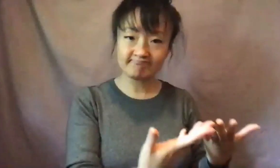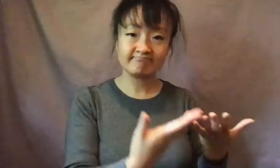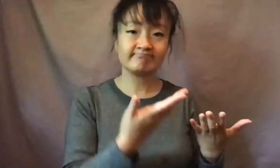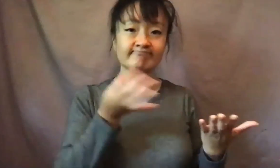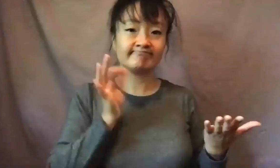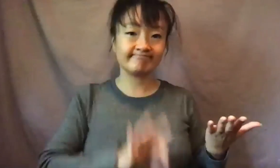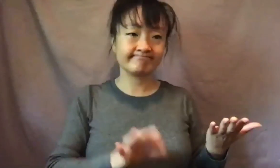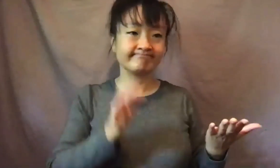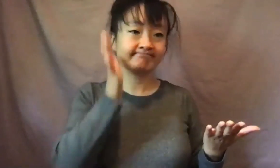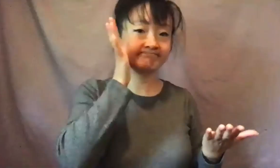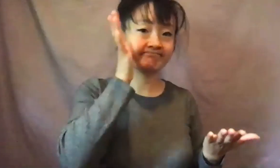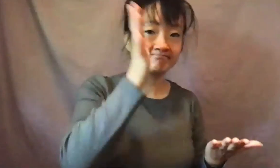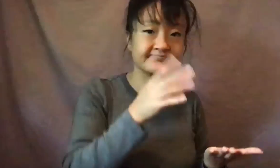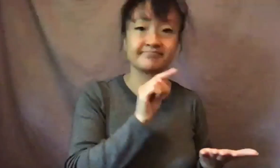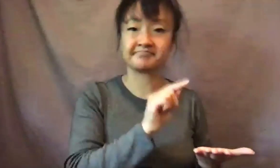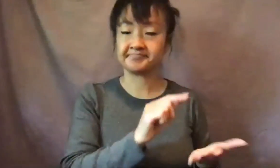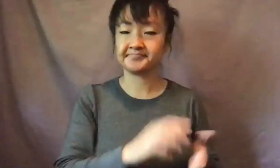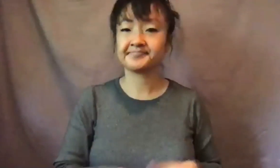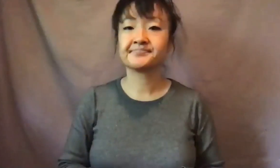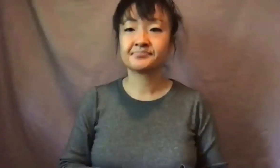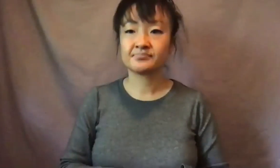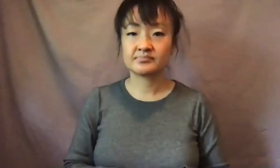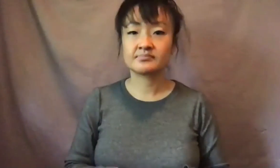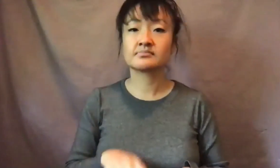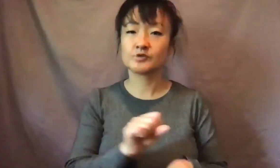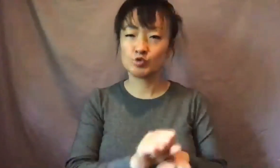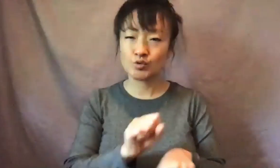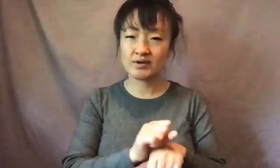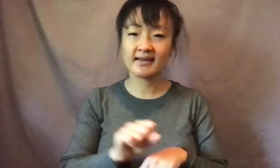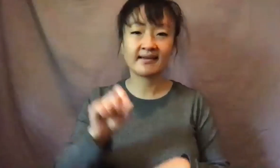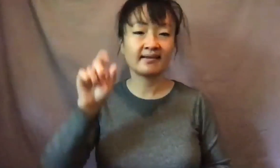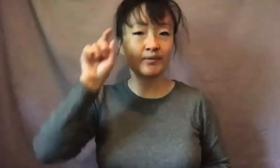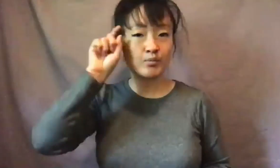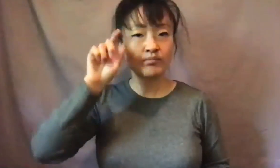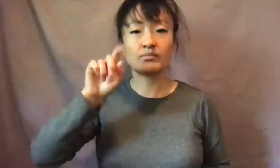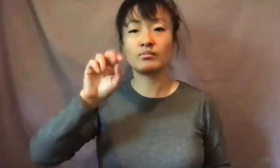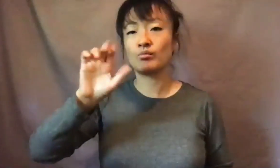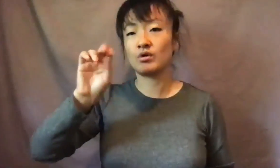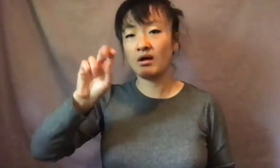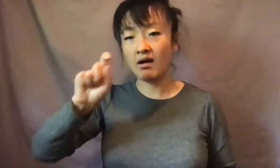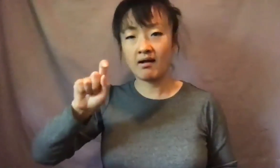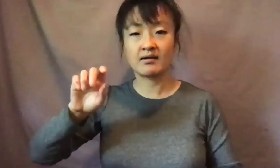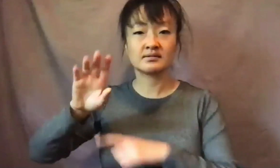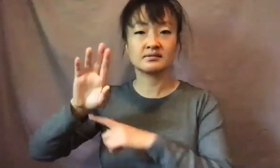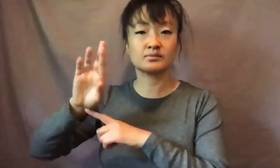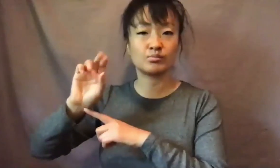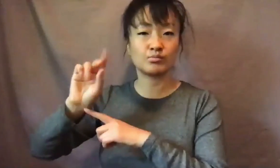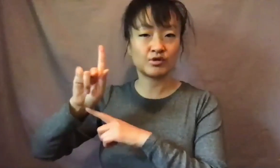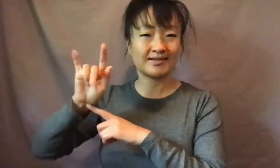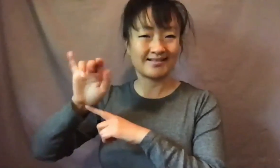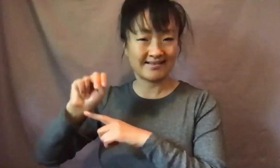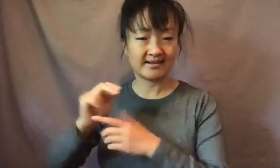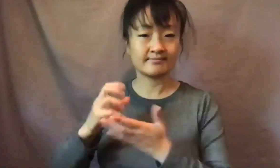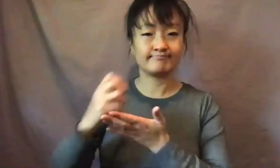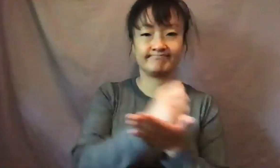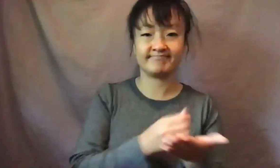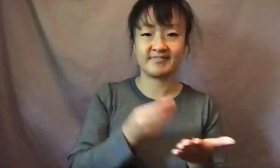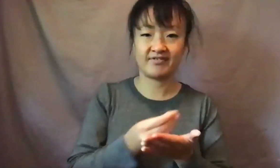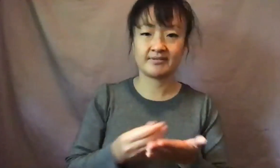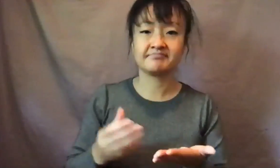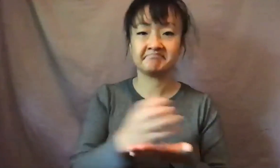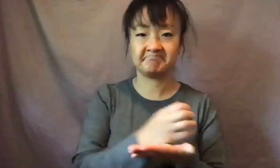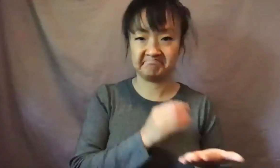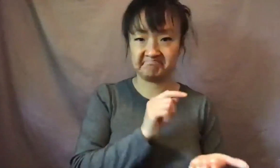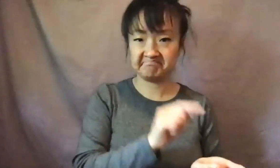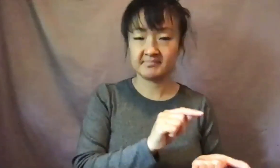future. You know, worked in the Bronx and in Brooklyn in more fundraising, ultimately ended up